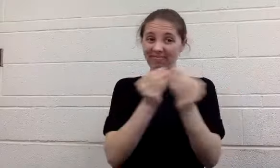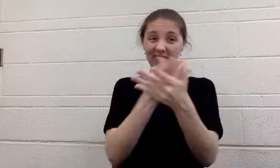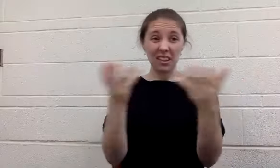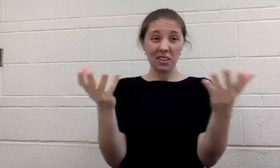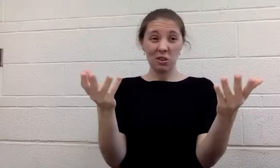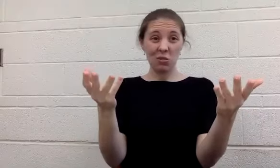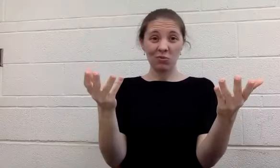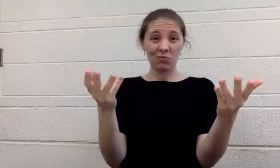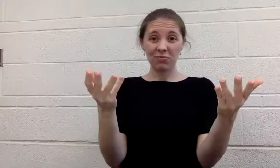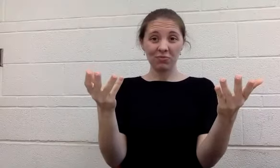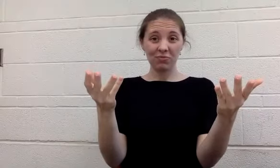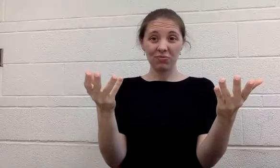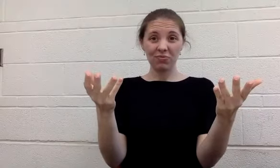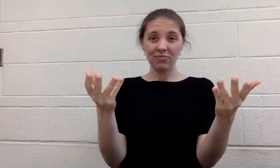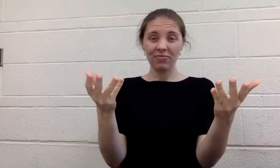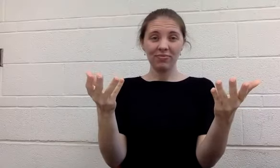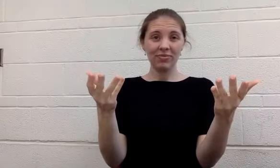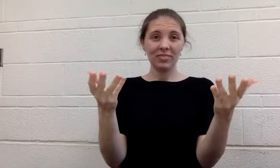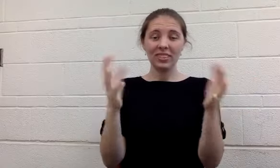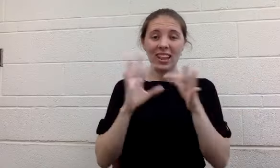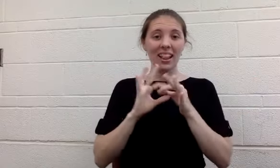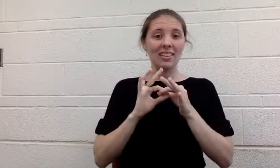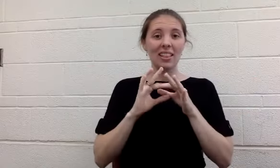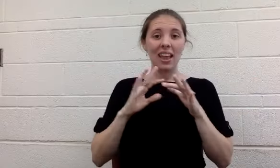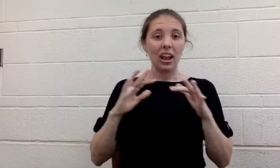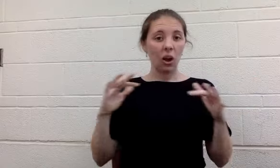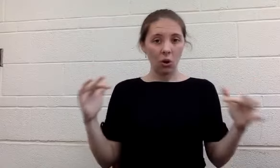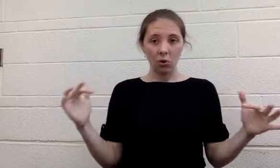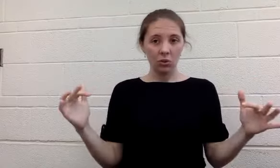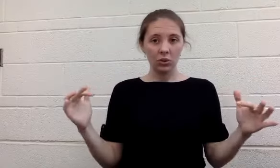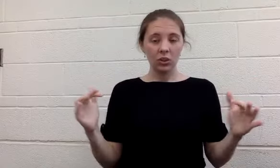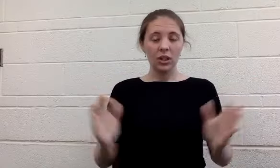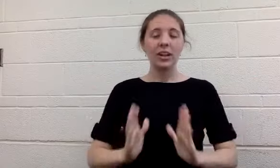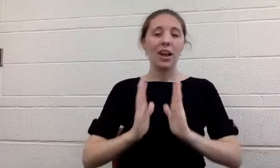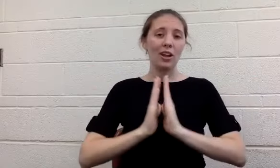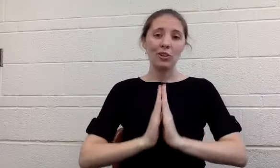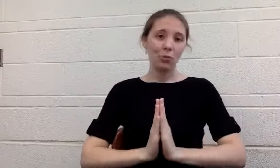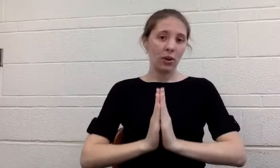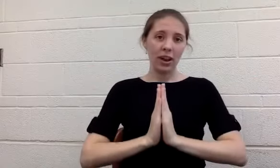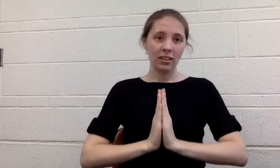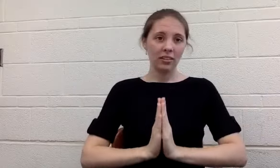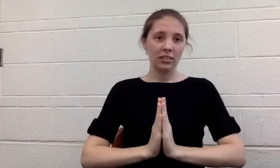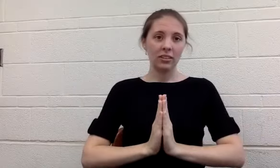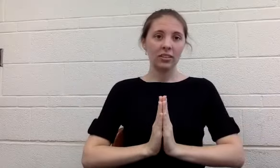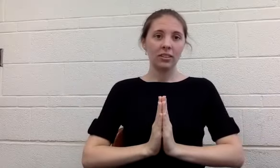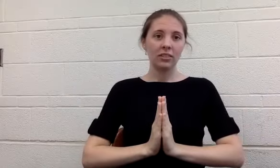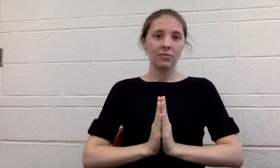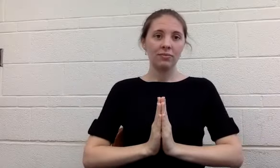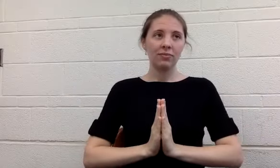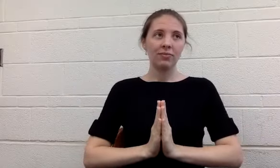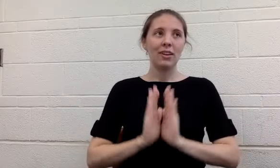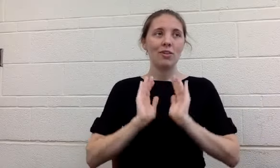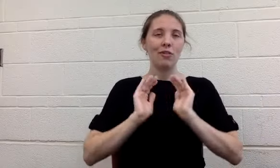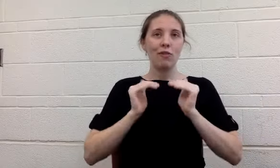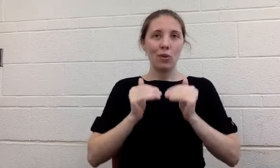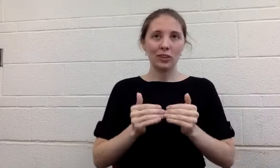worrying about people and just being angry, because that's just how I react. Because I go from worry to being pissed off, because I